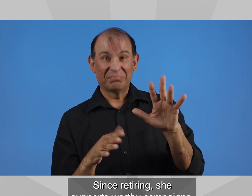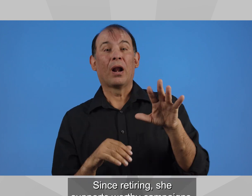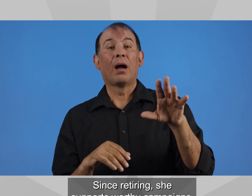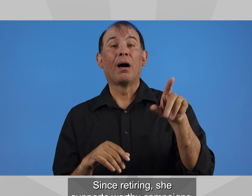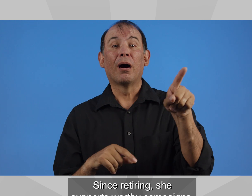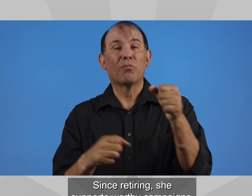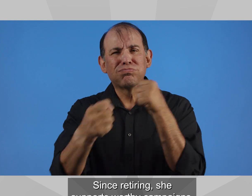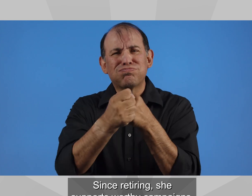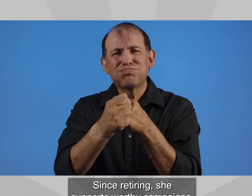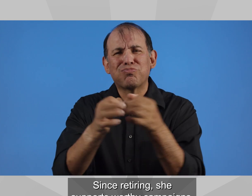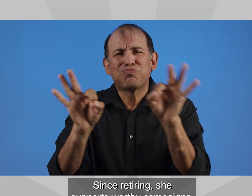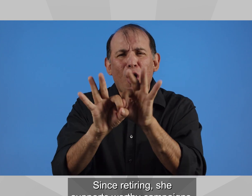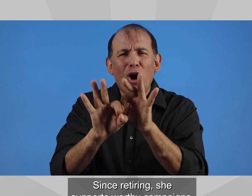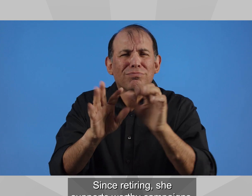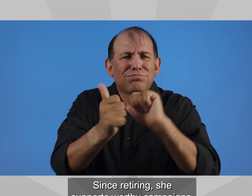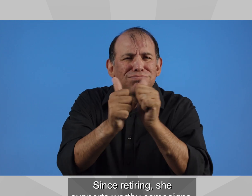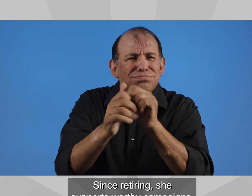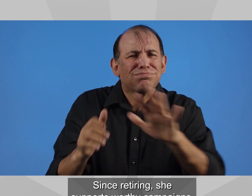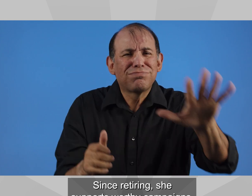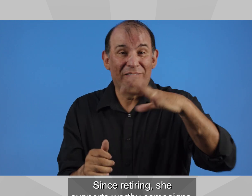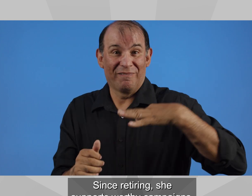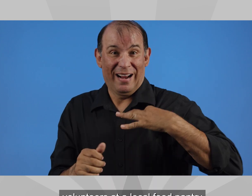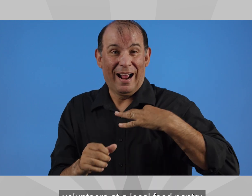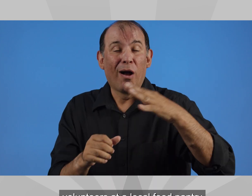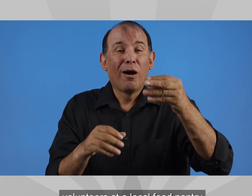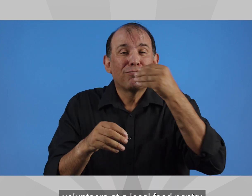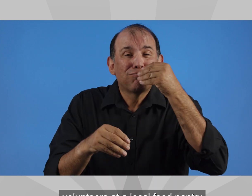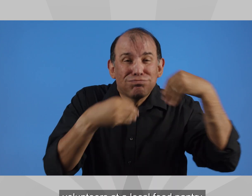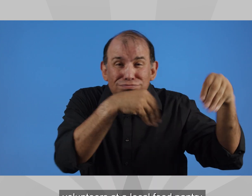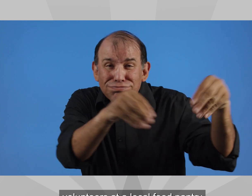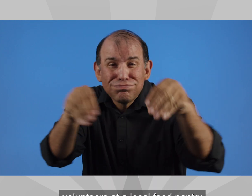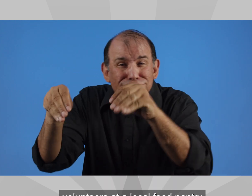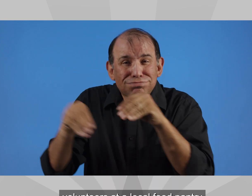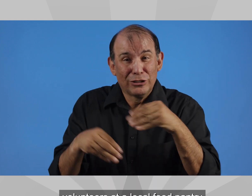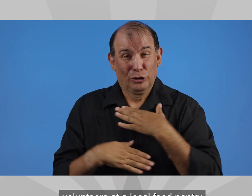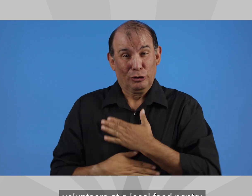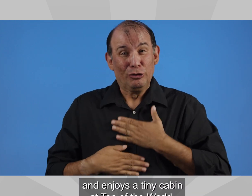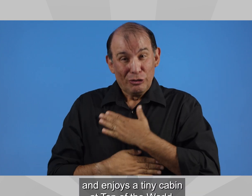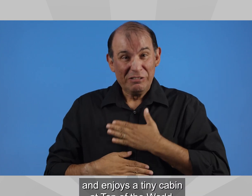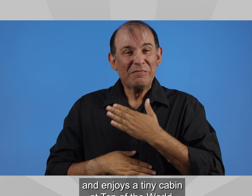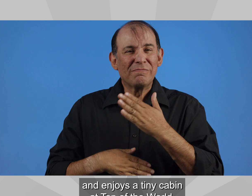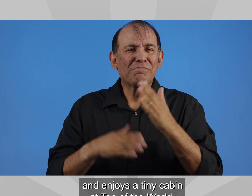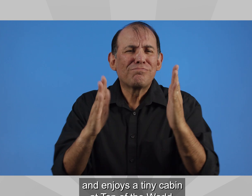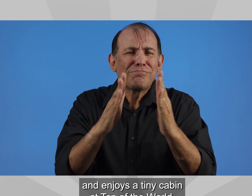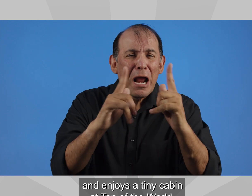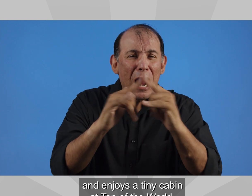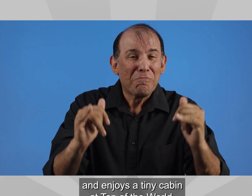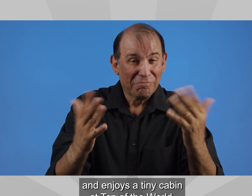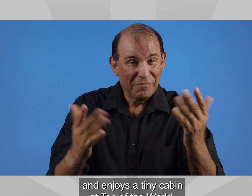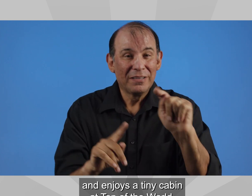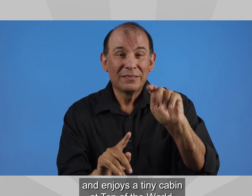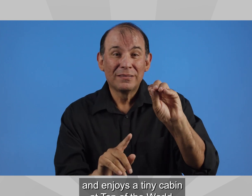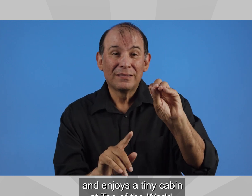Since retiring, she supports worthy campaigns, volunteers at a local food pantry, and enjoys a tiny